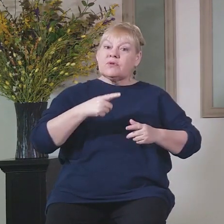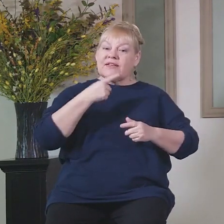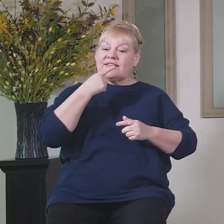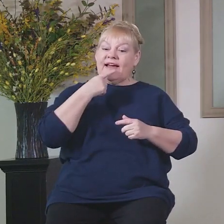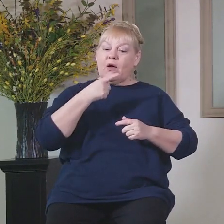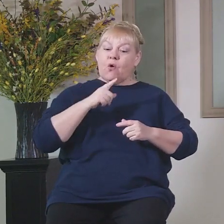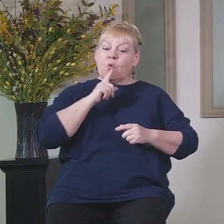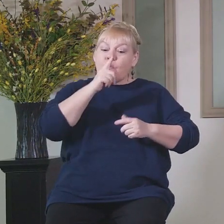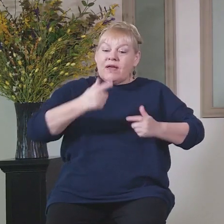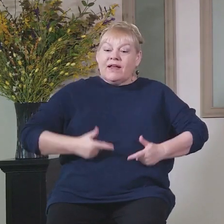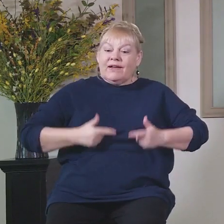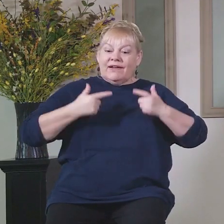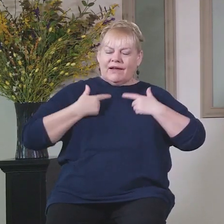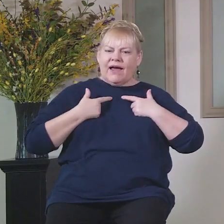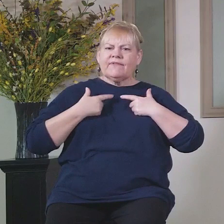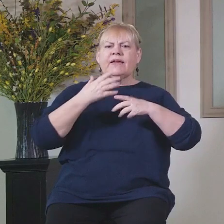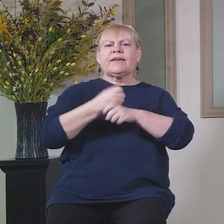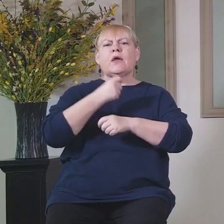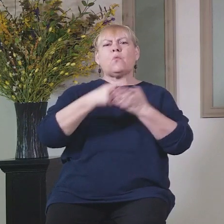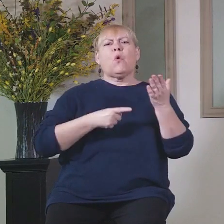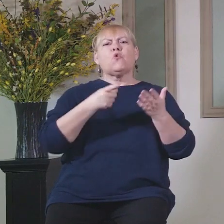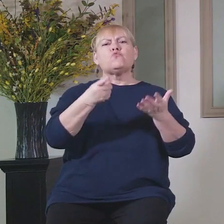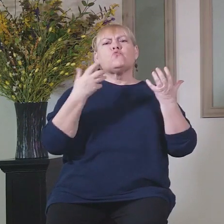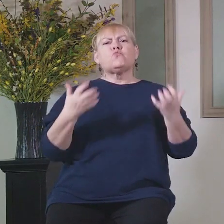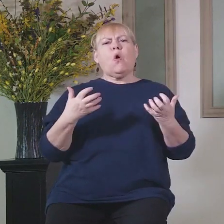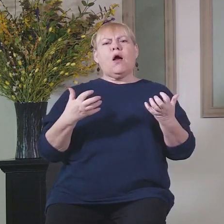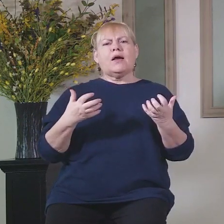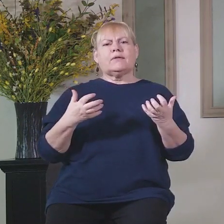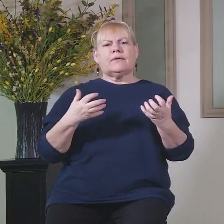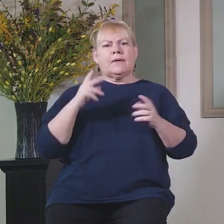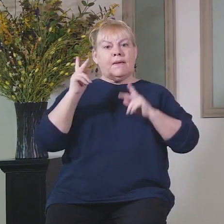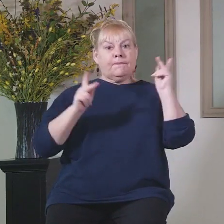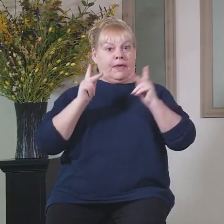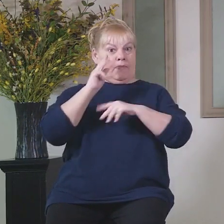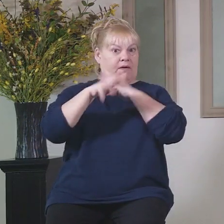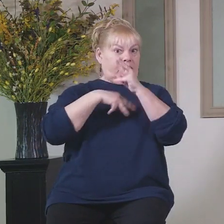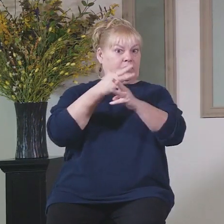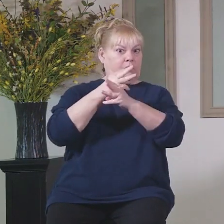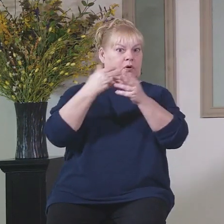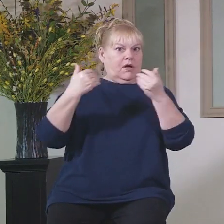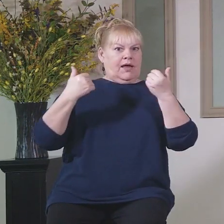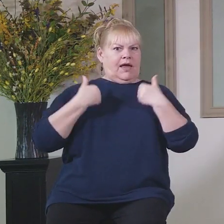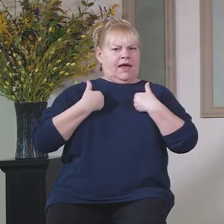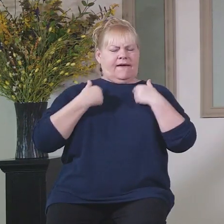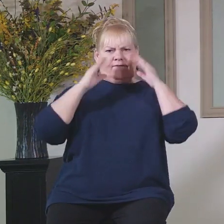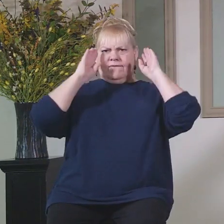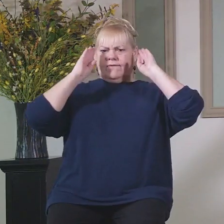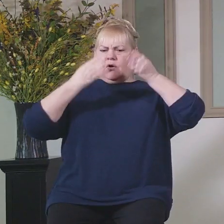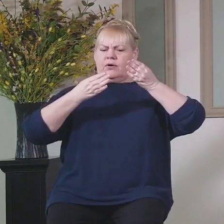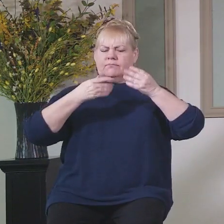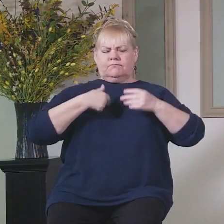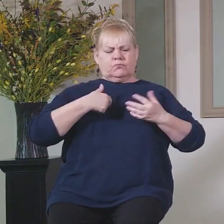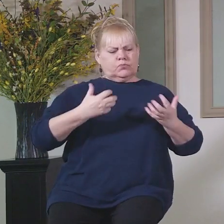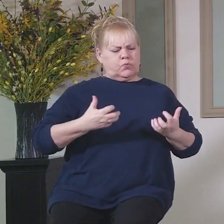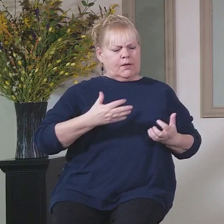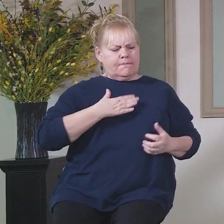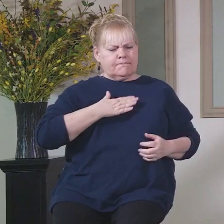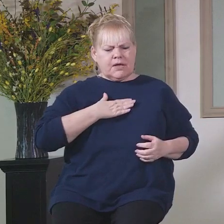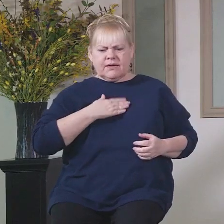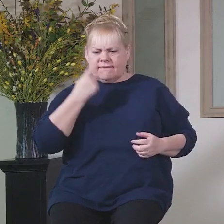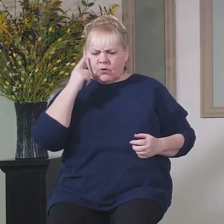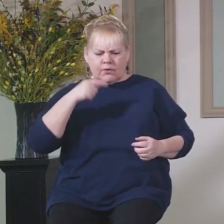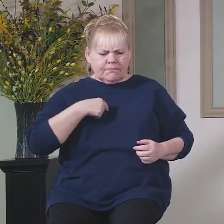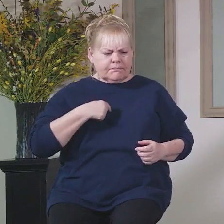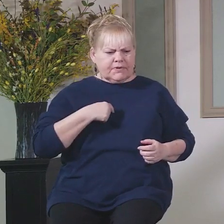getting what you want. And so the people of the world have this singular focus on getting everything they